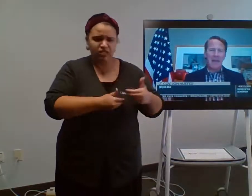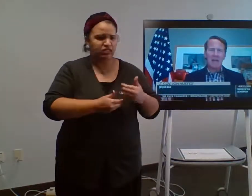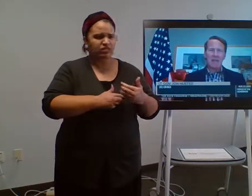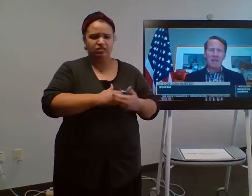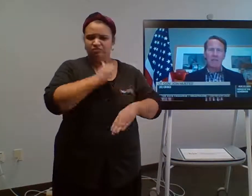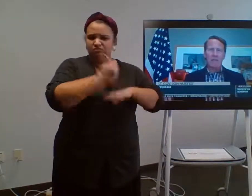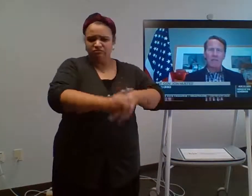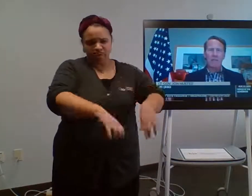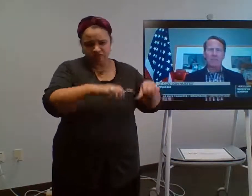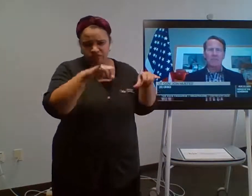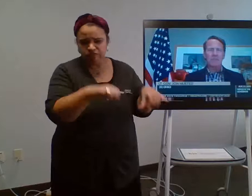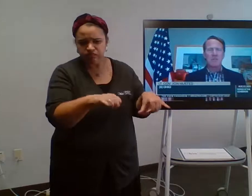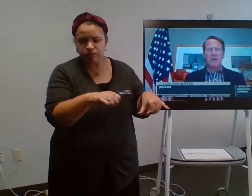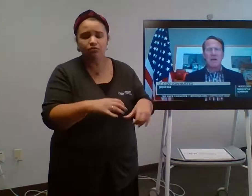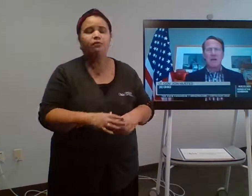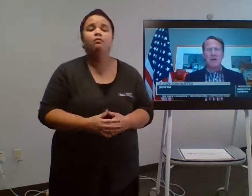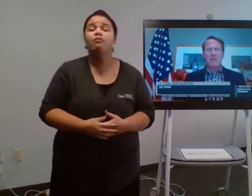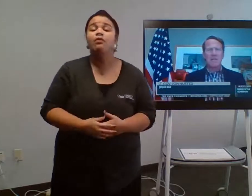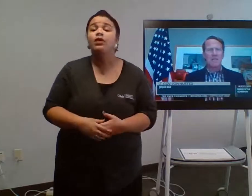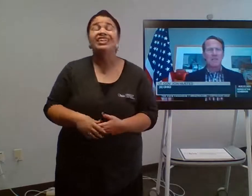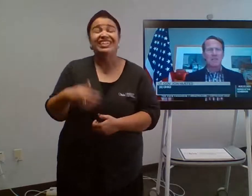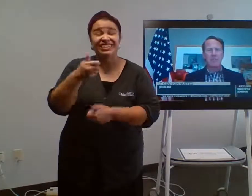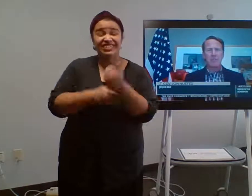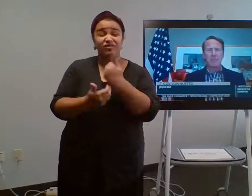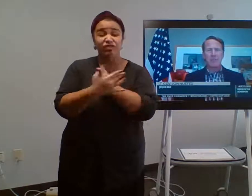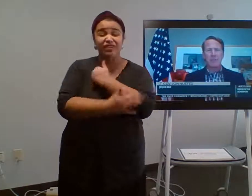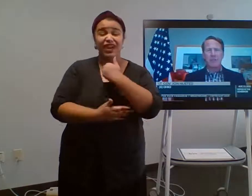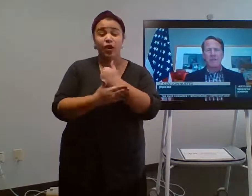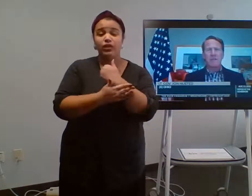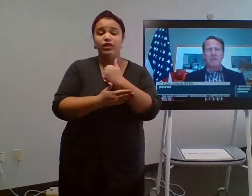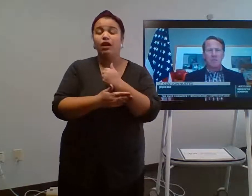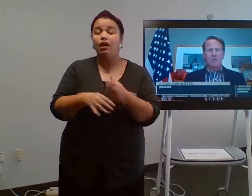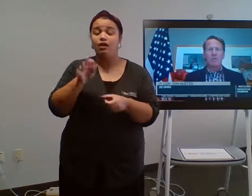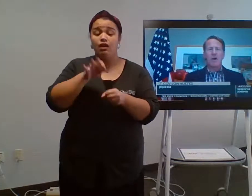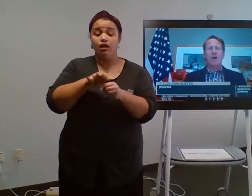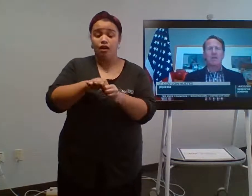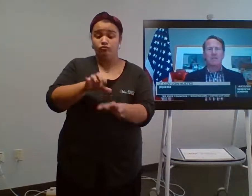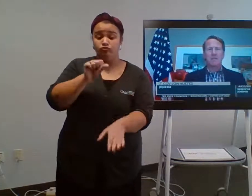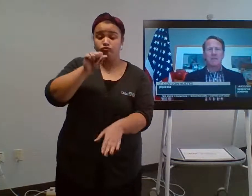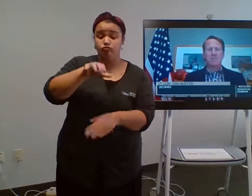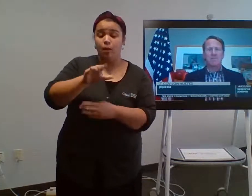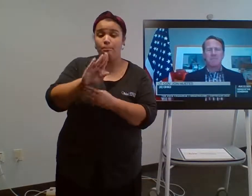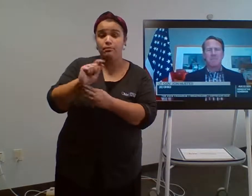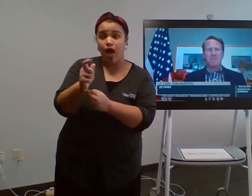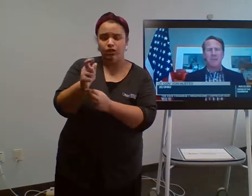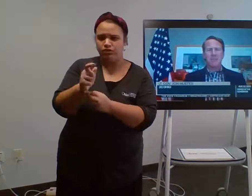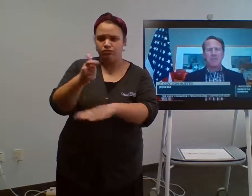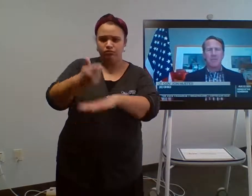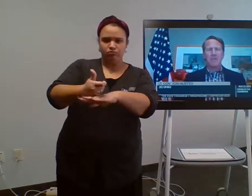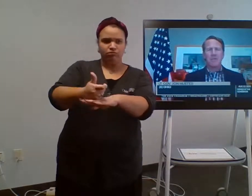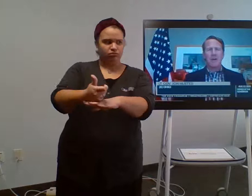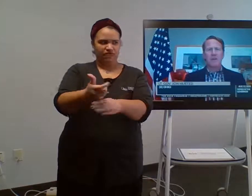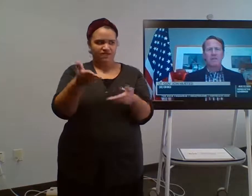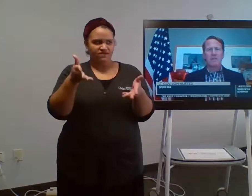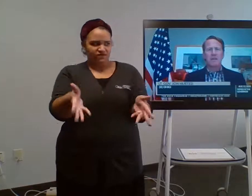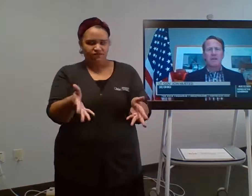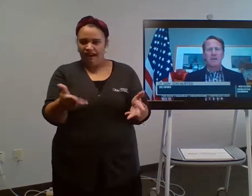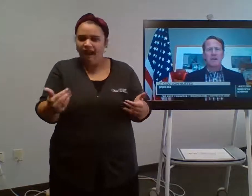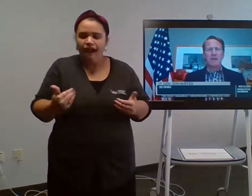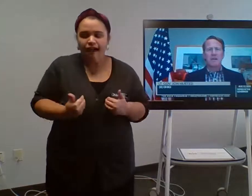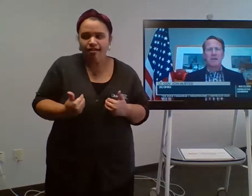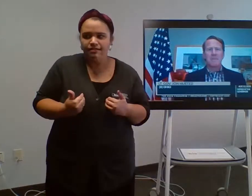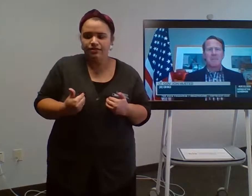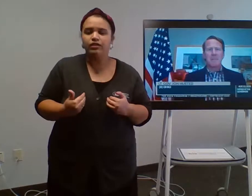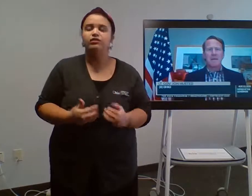box in every county and every board of election. This thing should run smoothly. We should all just focus on